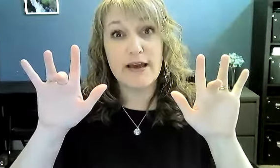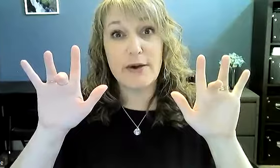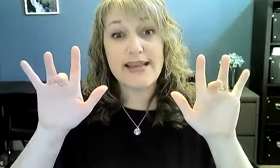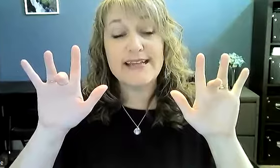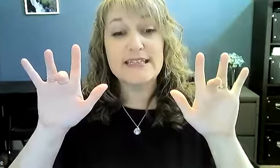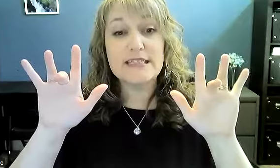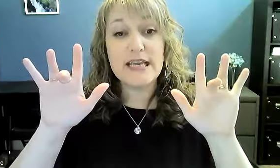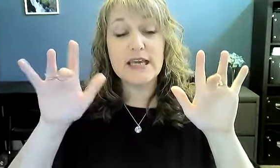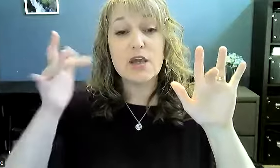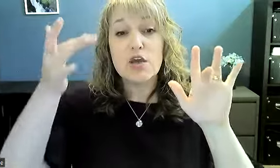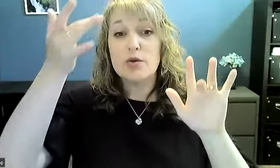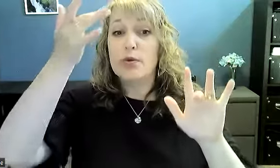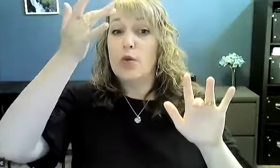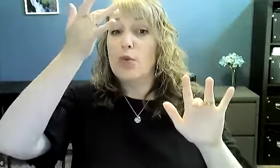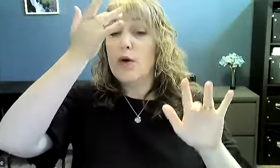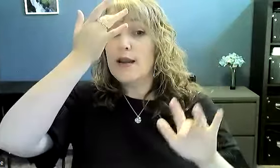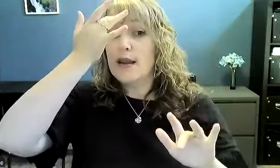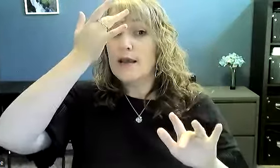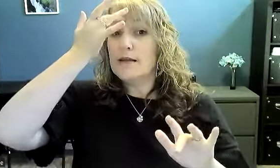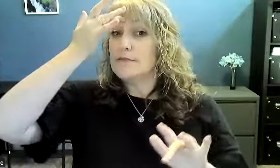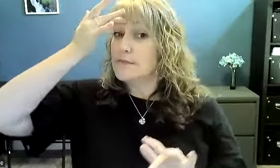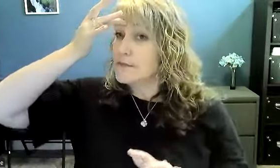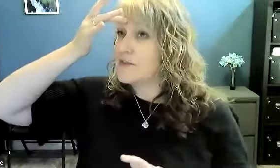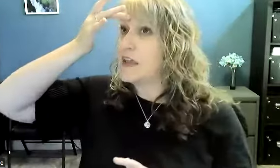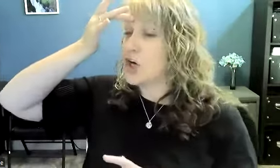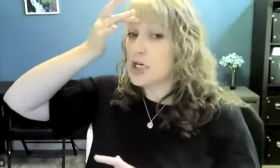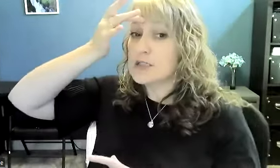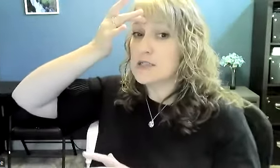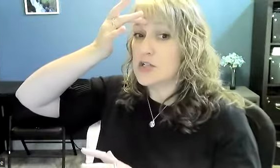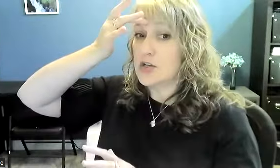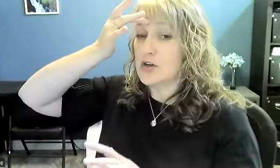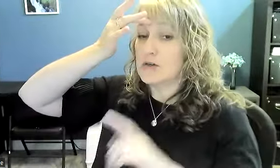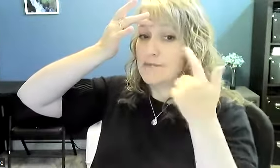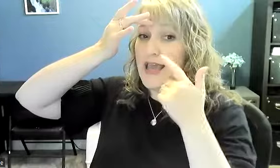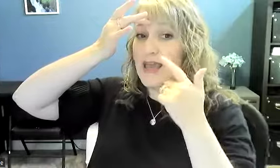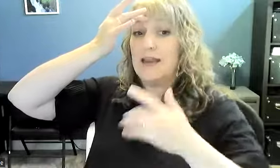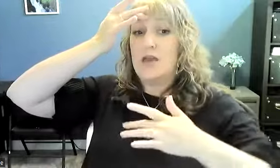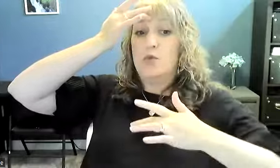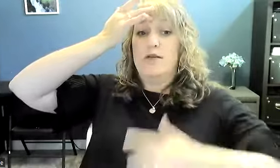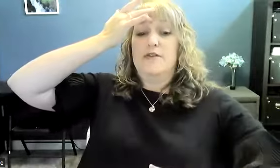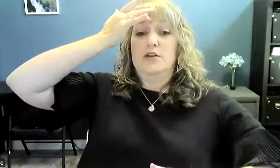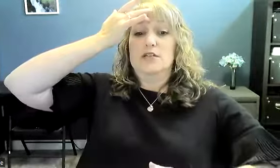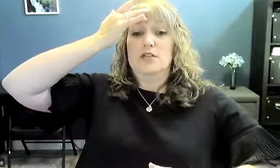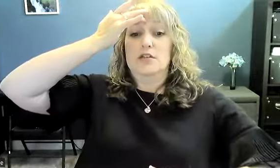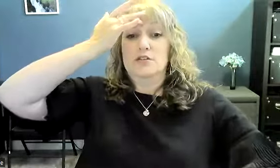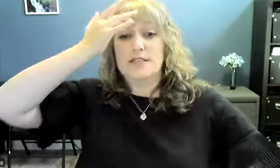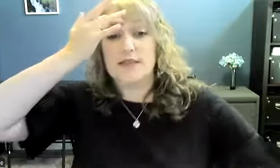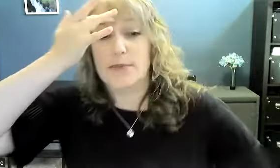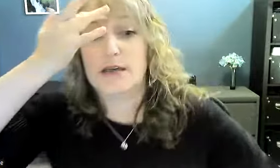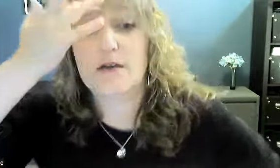way. Sick, you put 1 finger touching your head and 1 finger touching your stomach.